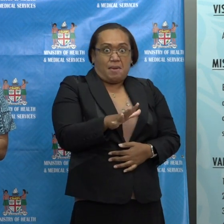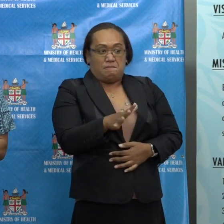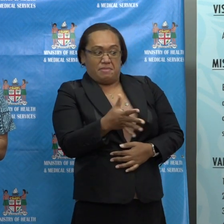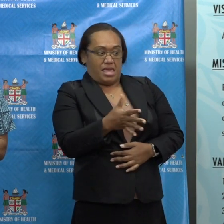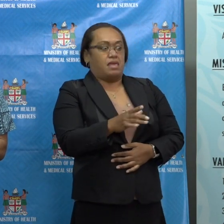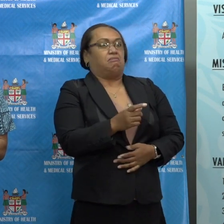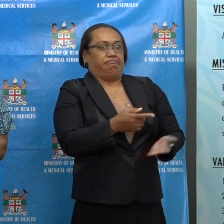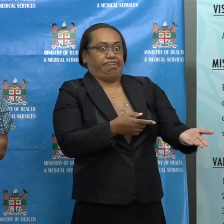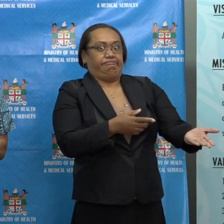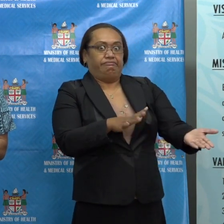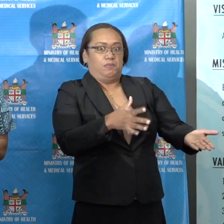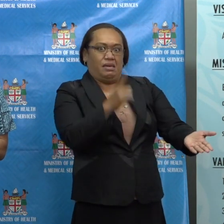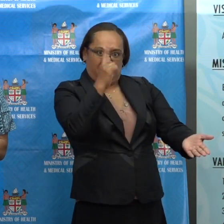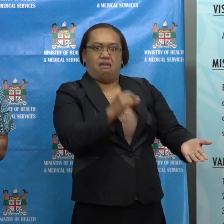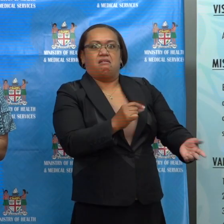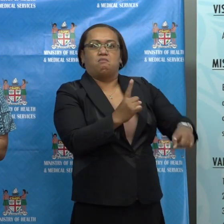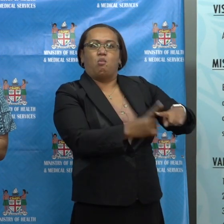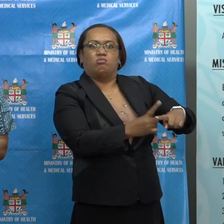community transmission.